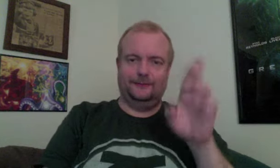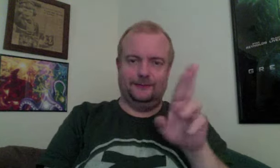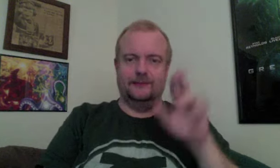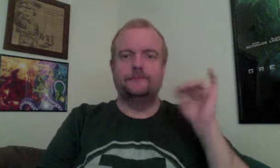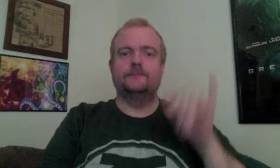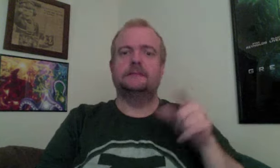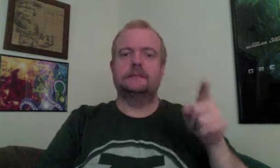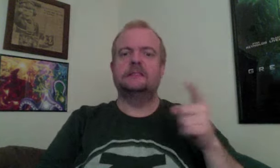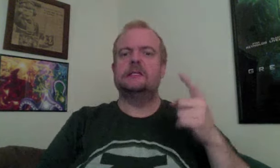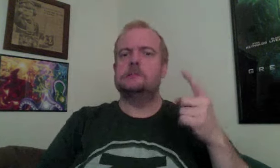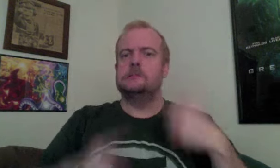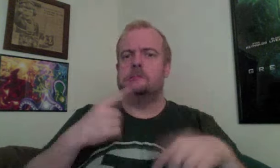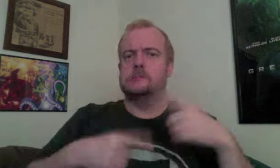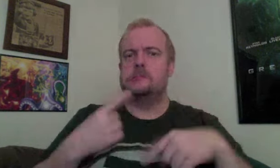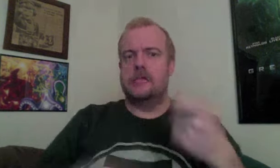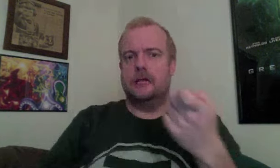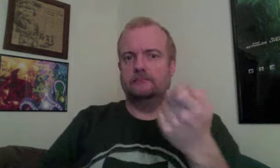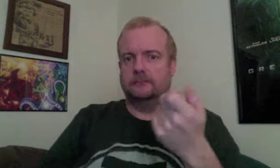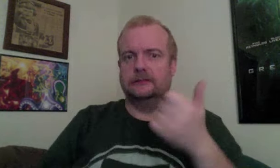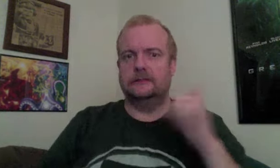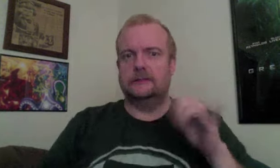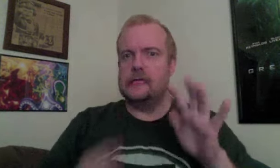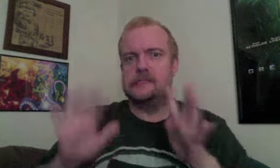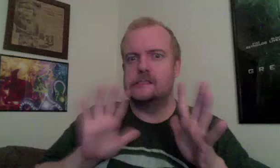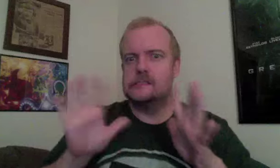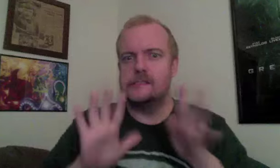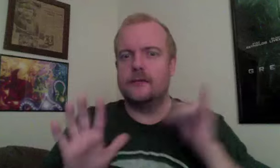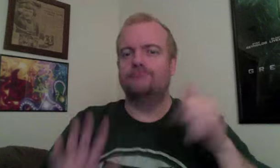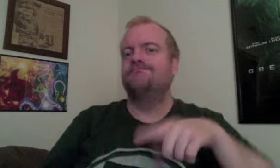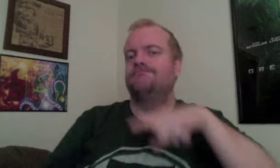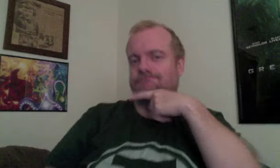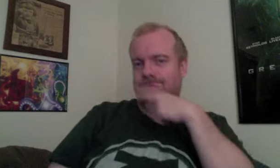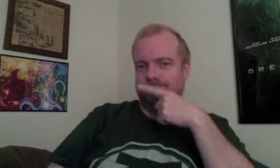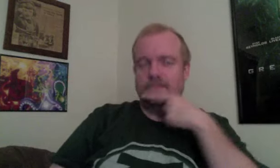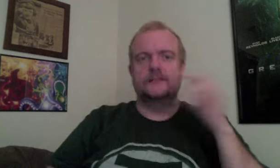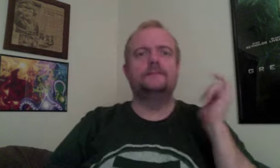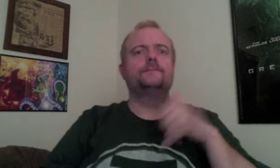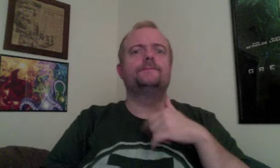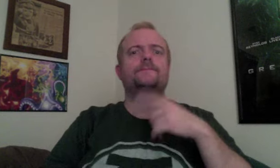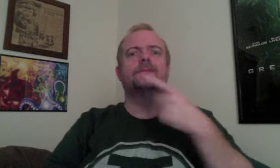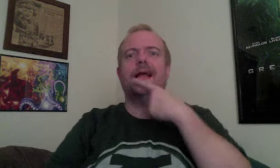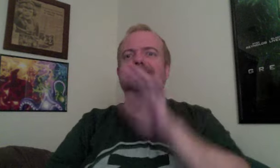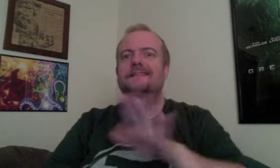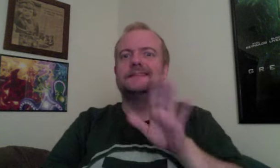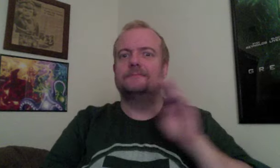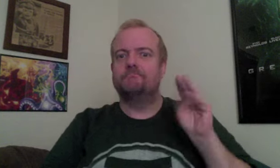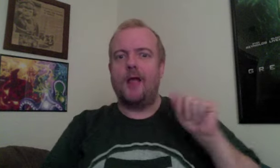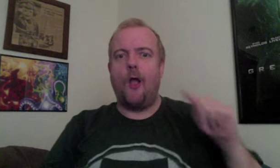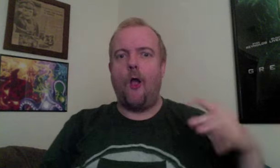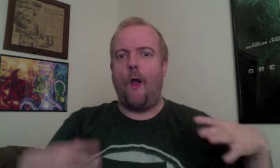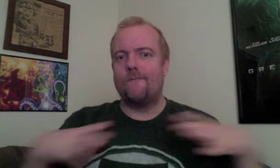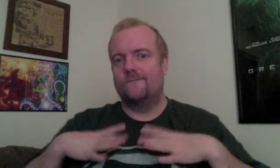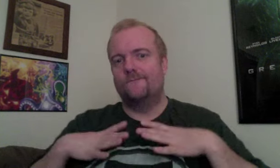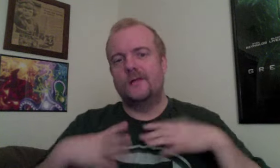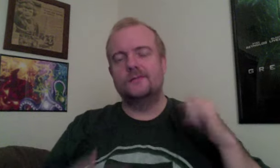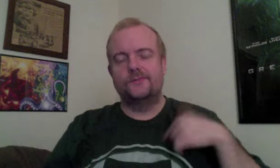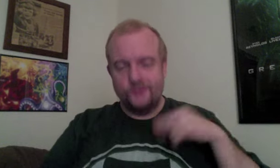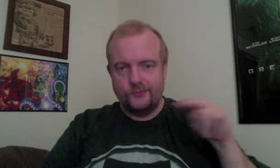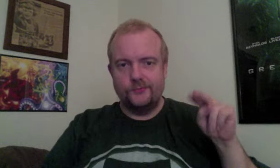In the Book of Exodus, Moses fled Egypt after killing a cruel slave master. According to scripture,